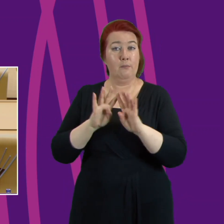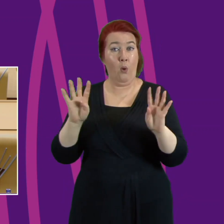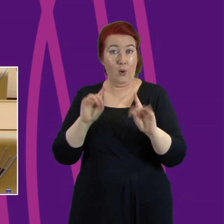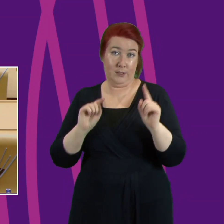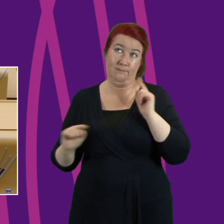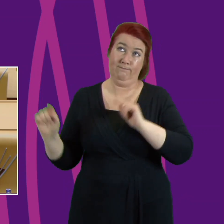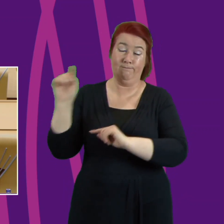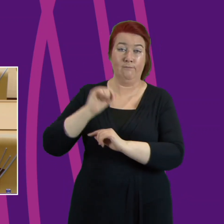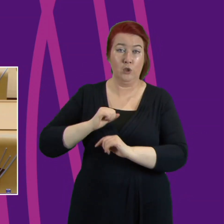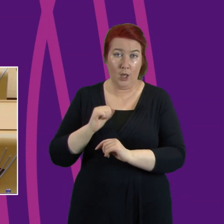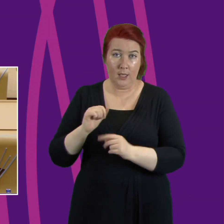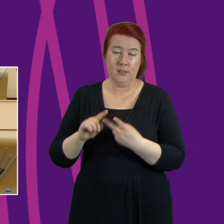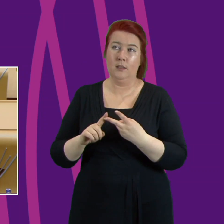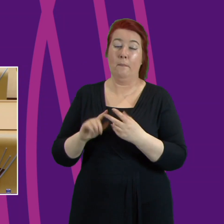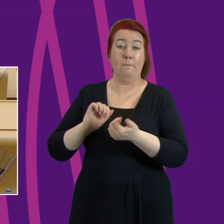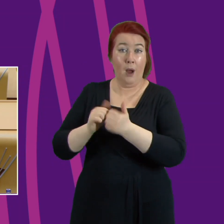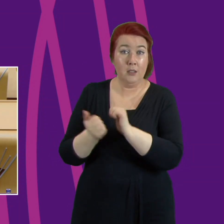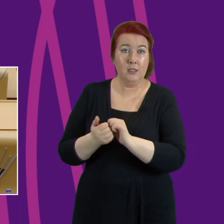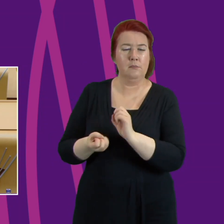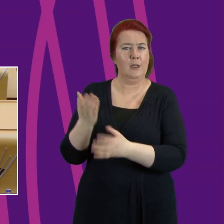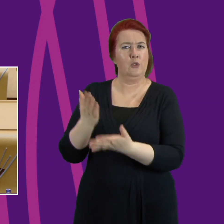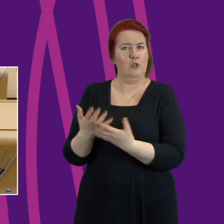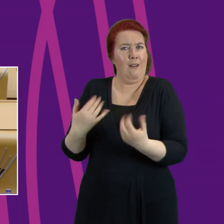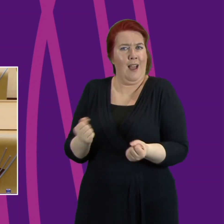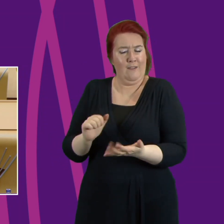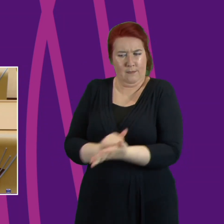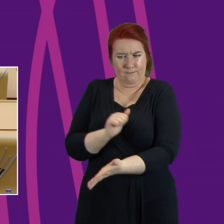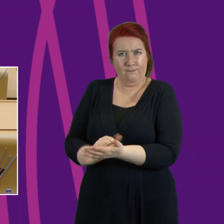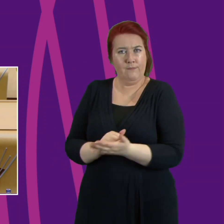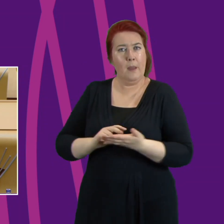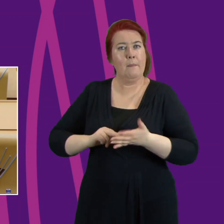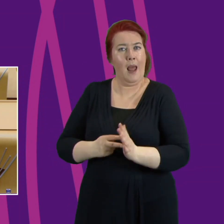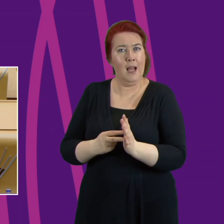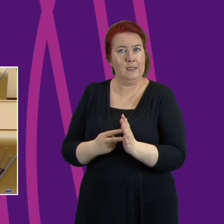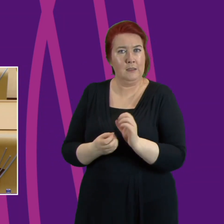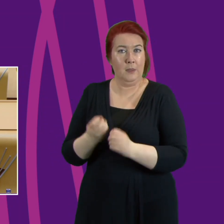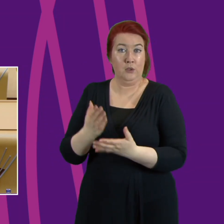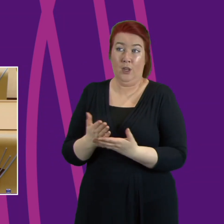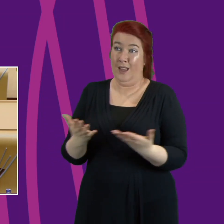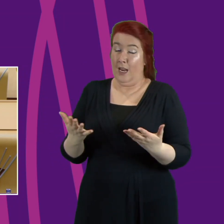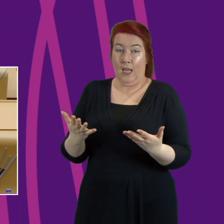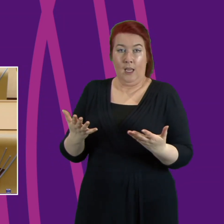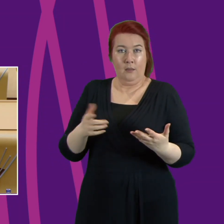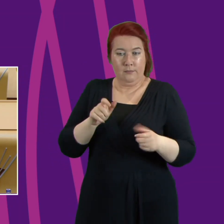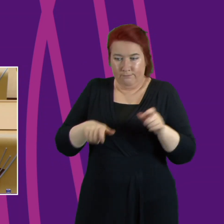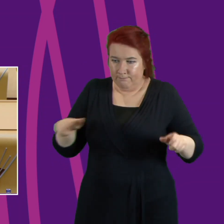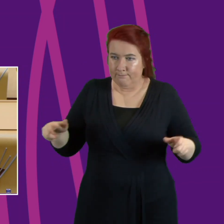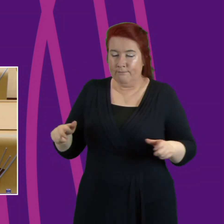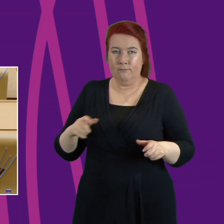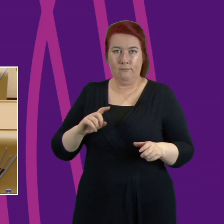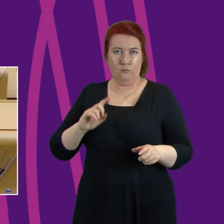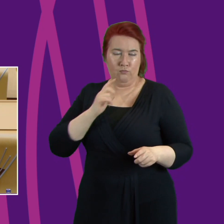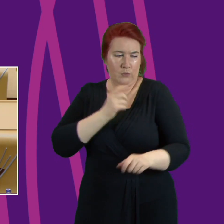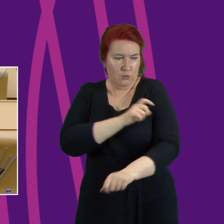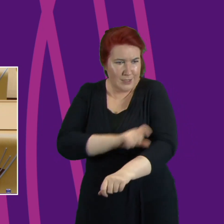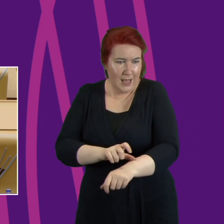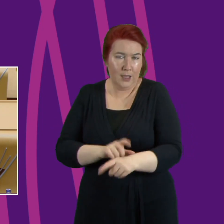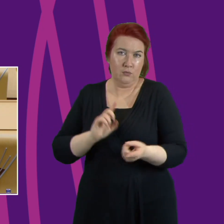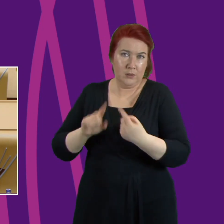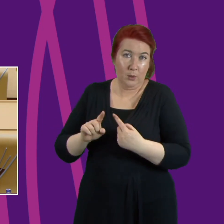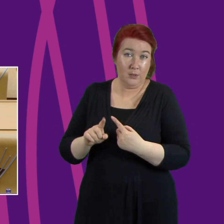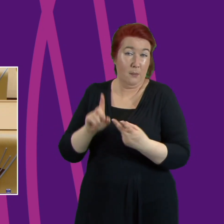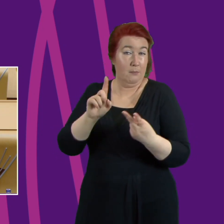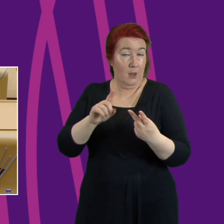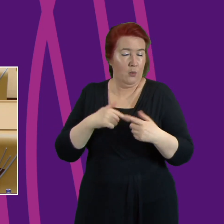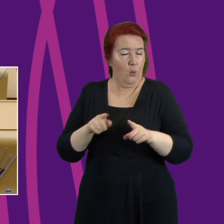are robust plans in place to safeguard local resilience and responsiveness, whilst we also consider how and